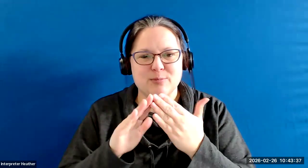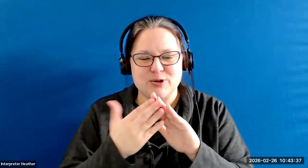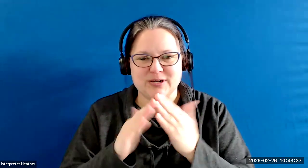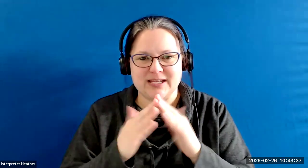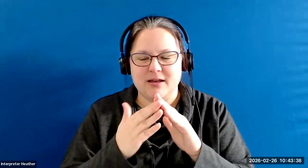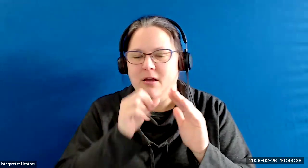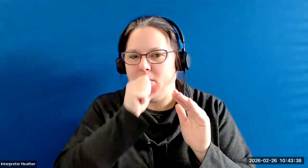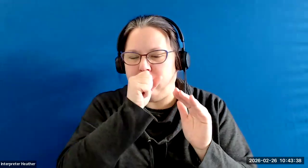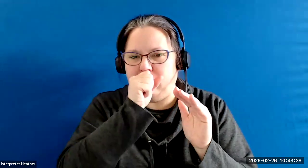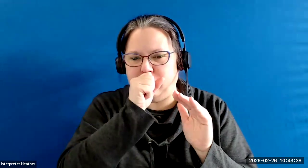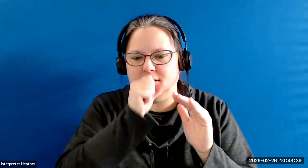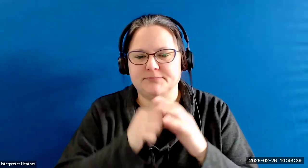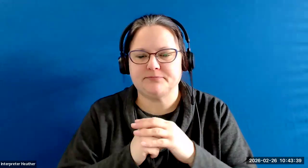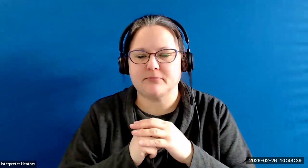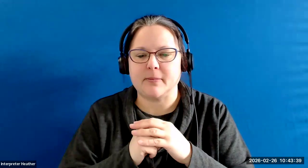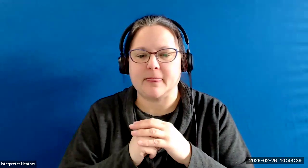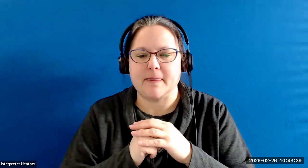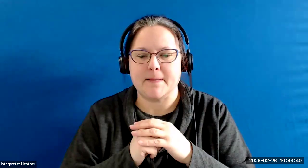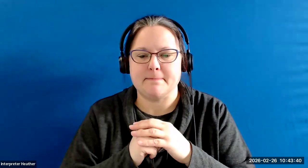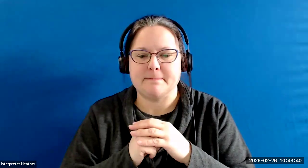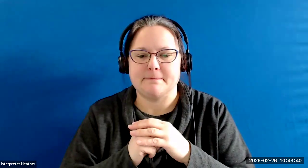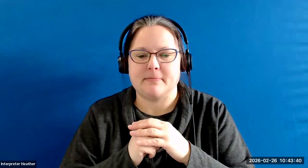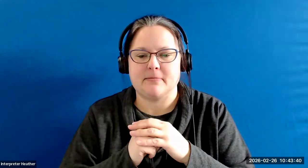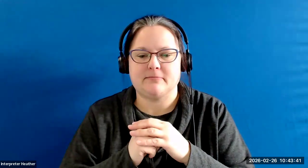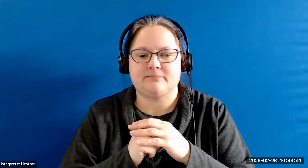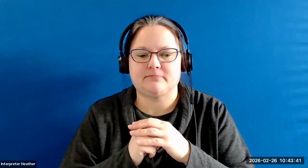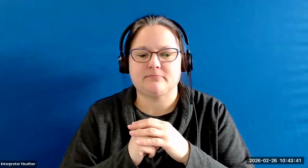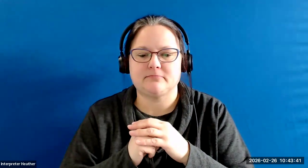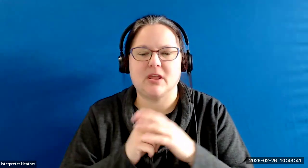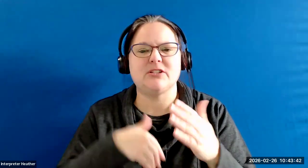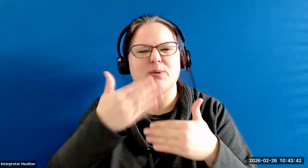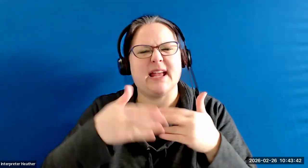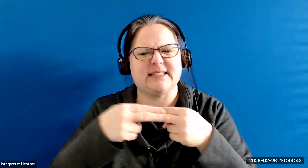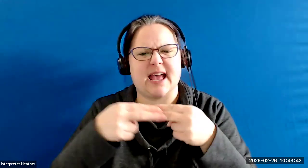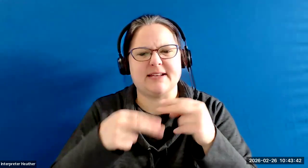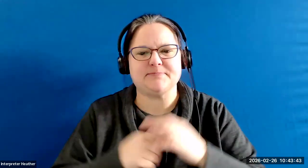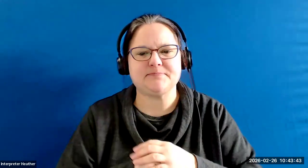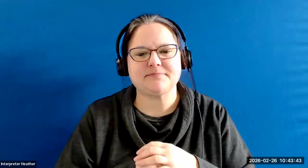is personifying this. So can we go to the next slide, please?